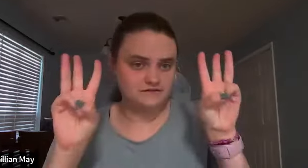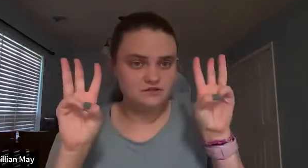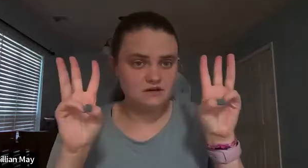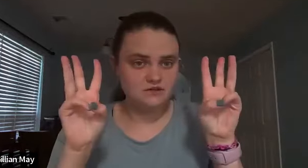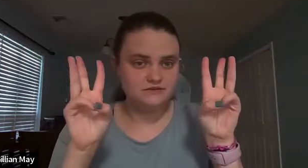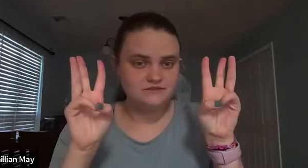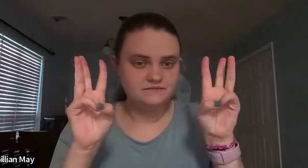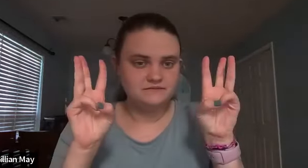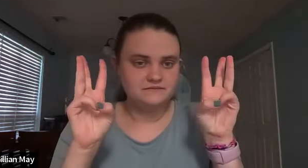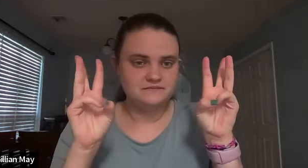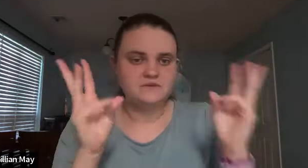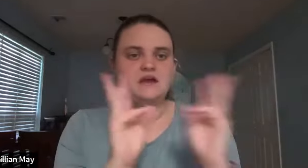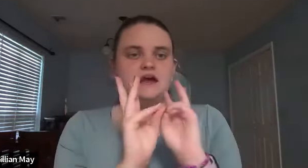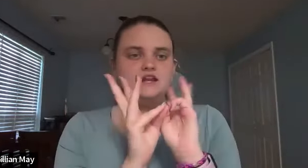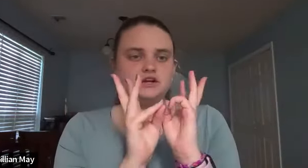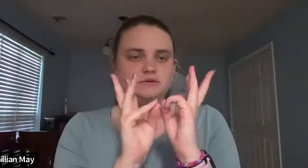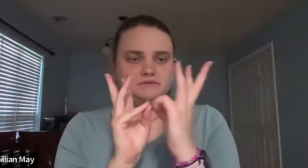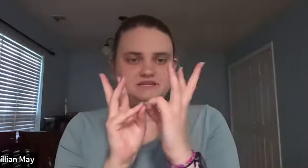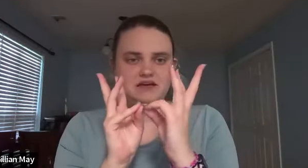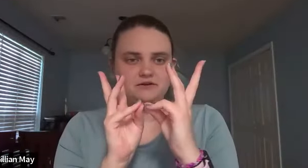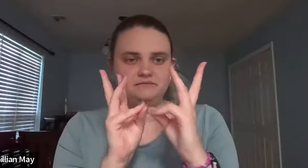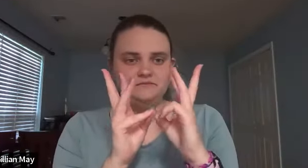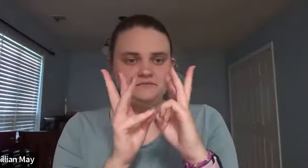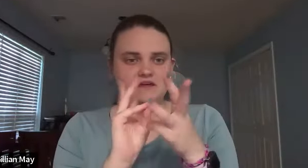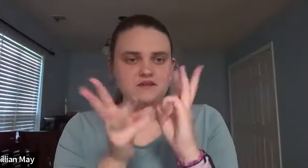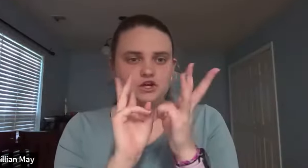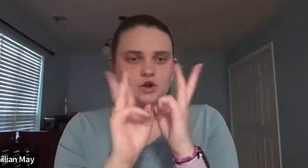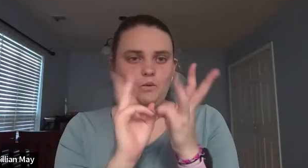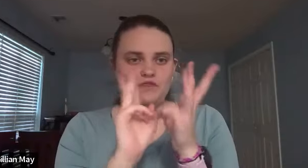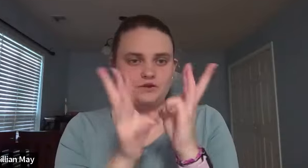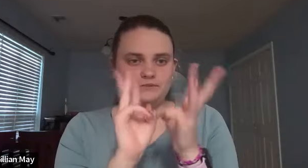two W's and you're gonna put them together, and then you're gonna go weather,